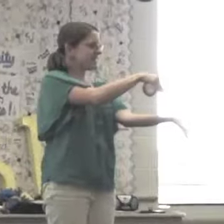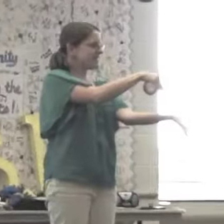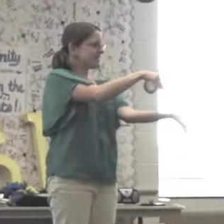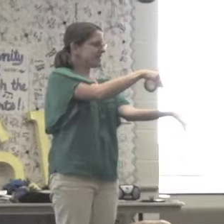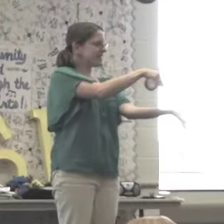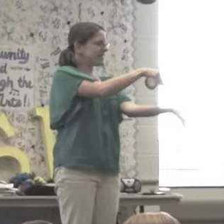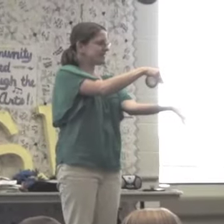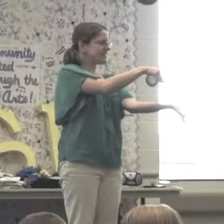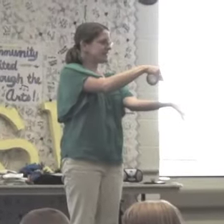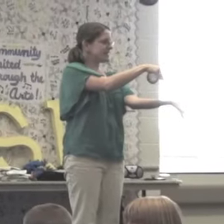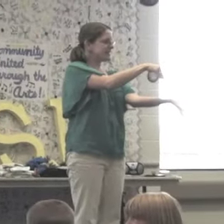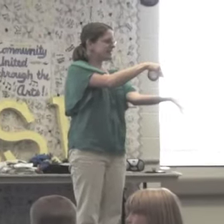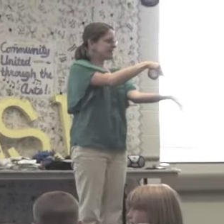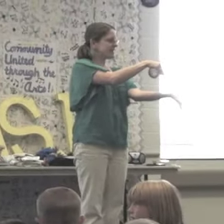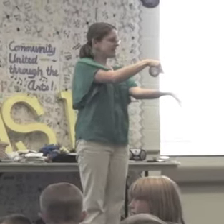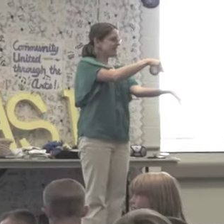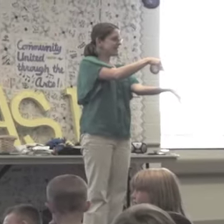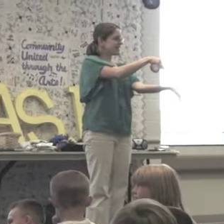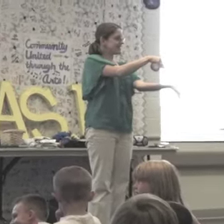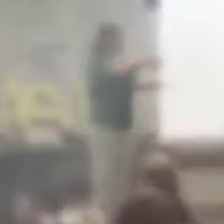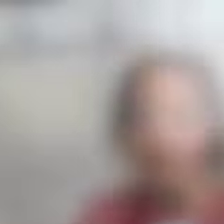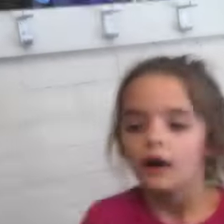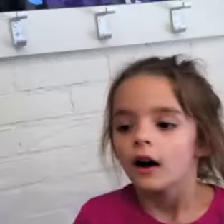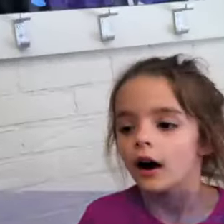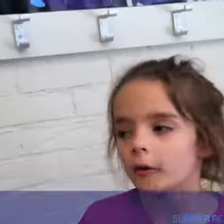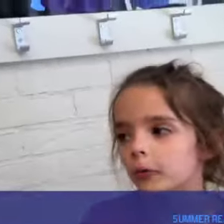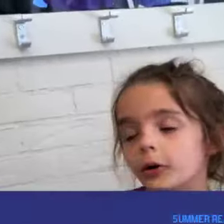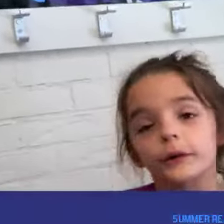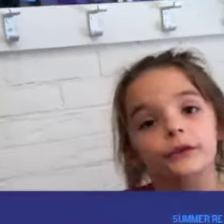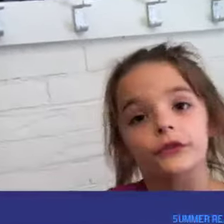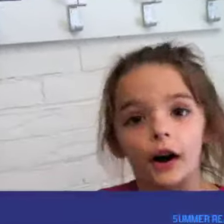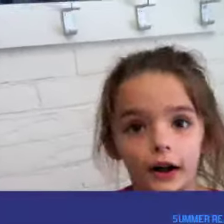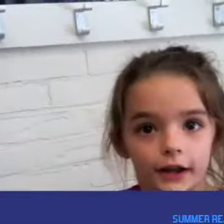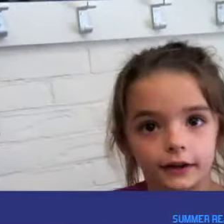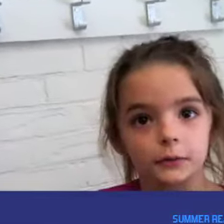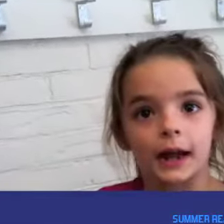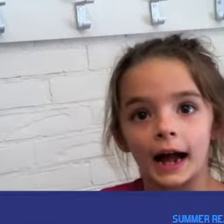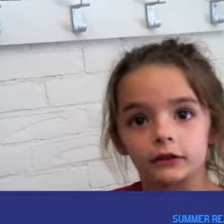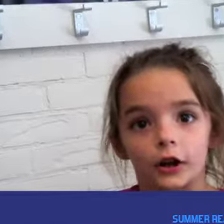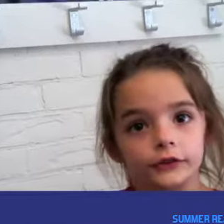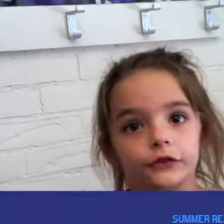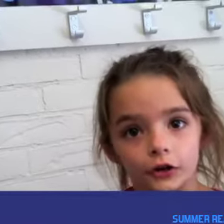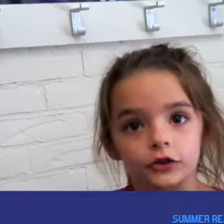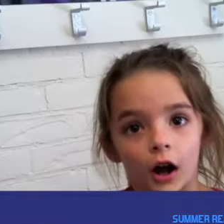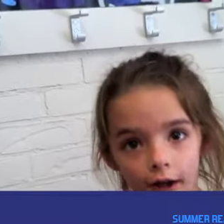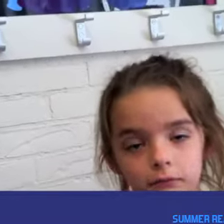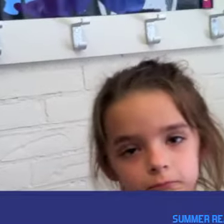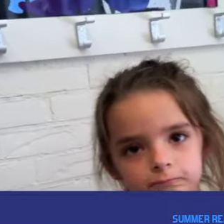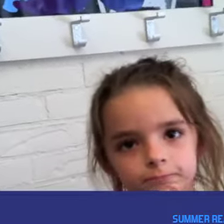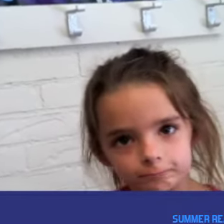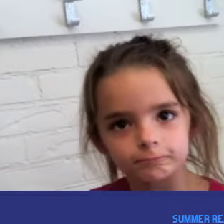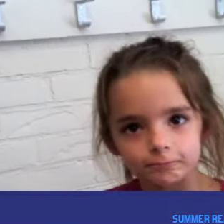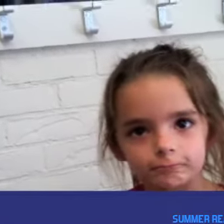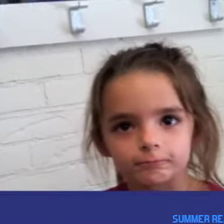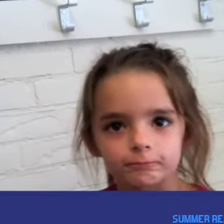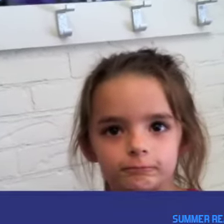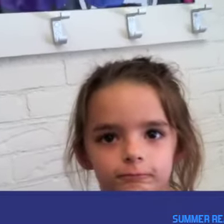by Joe Romano on July 23rd and 25th and a puppet show, If Pigs Could Fly, on July 17th and 19th by the Blue Sky